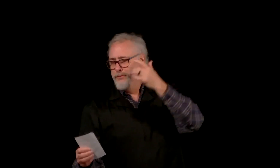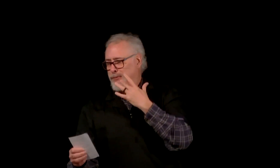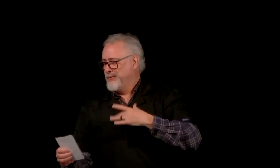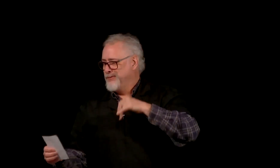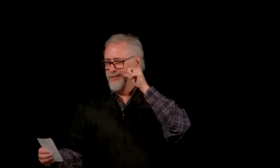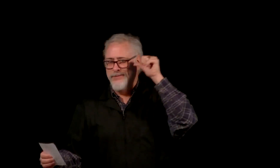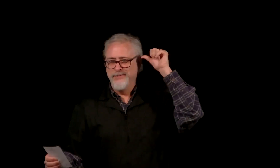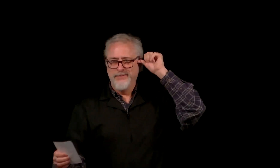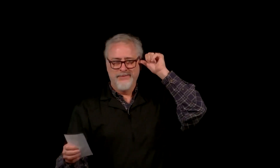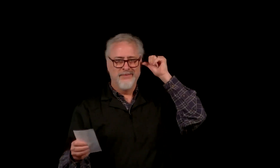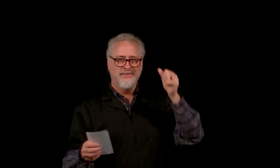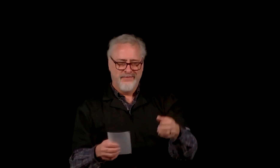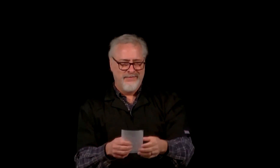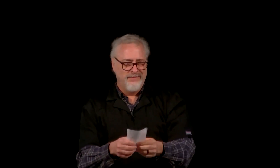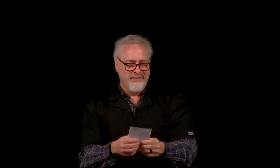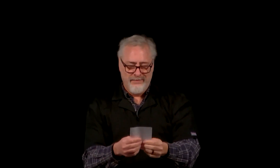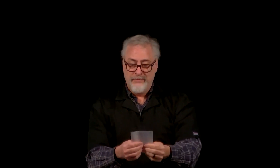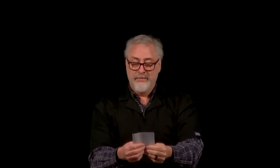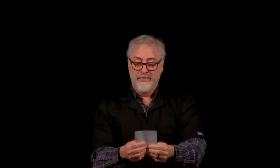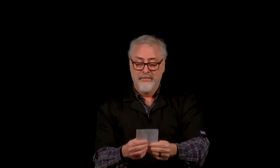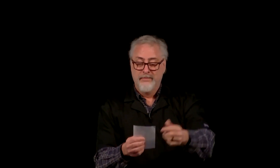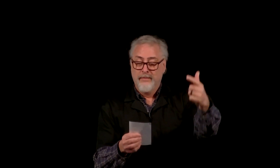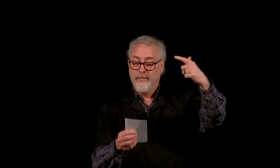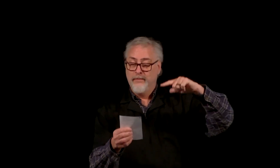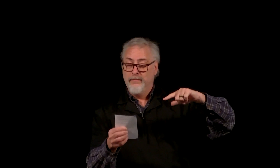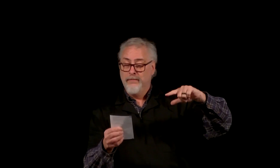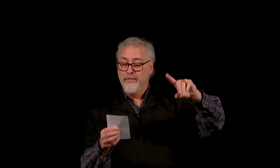Was yesterday. Her birthday was yesterday.